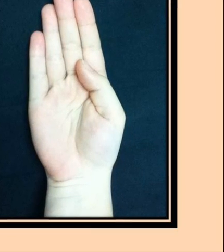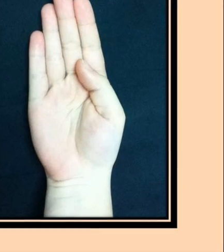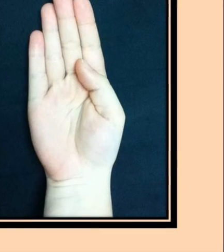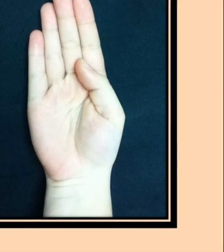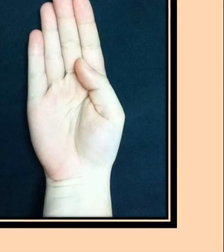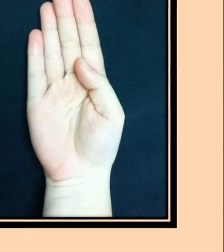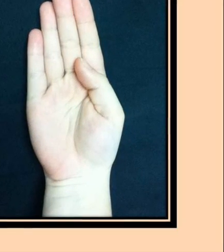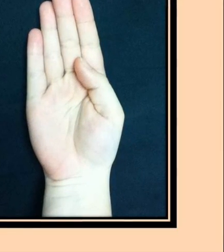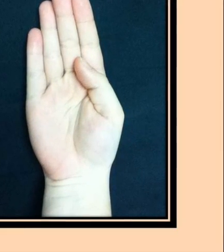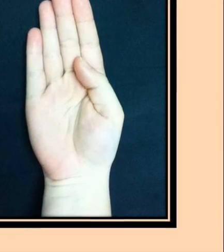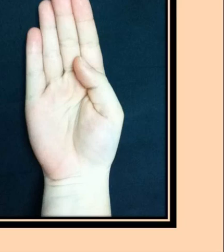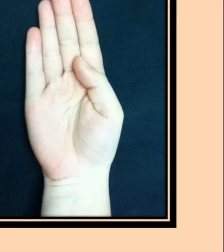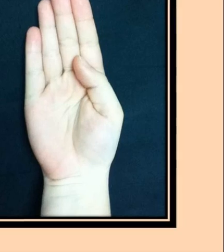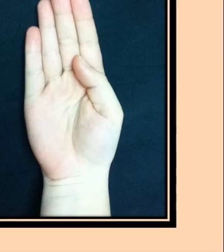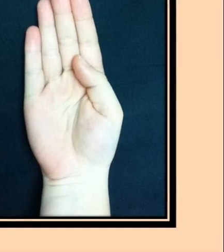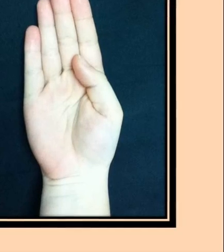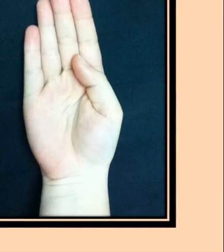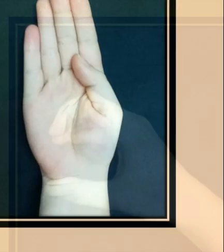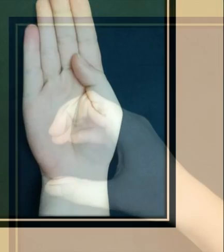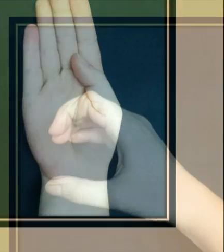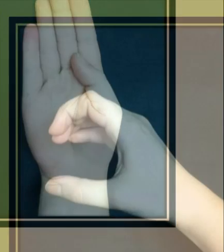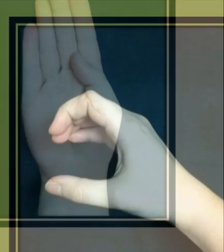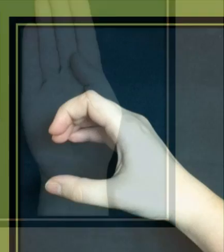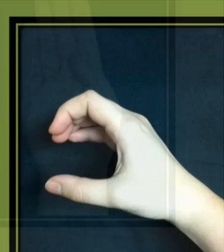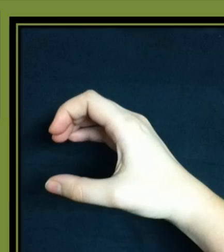cross your thumb over into your palm.